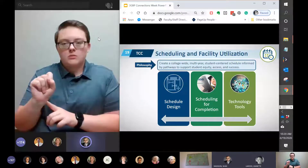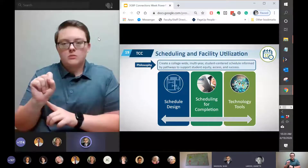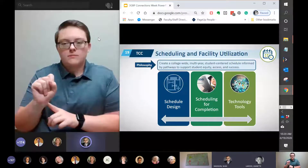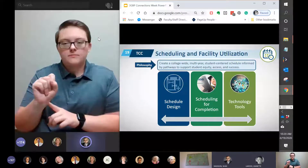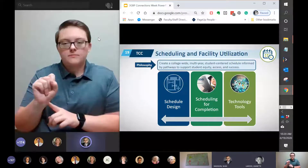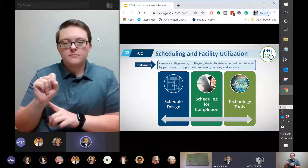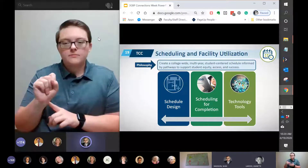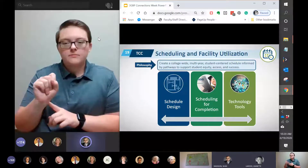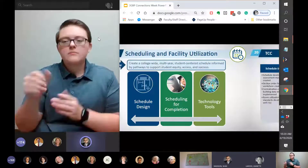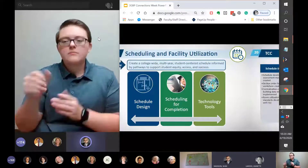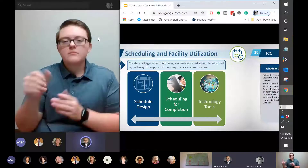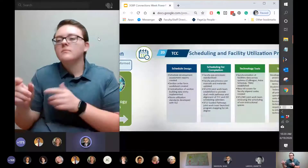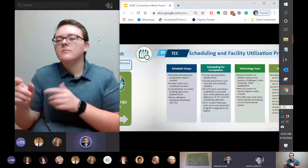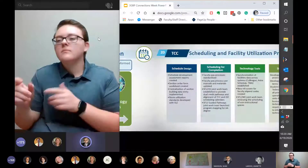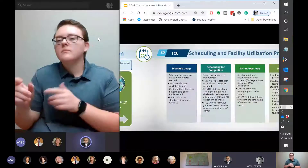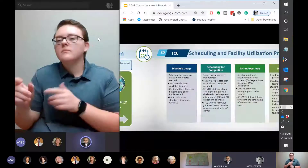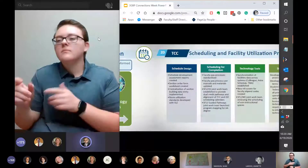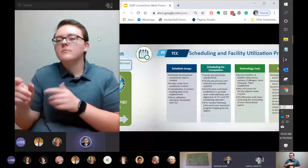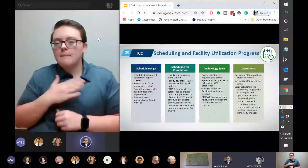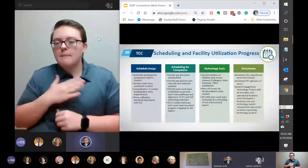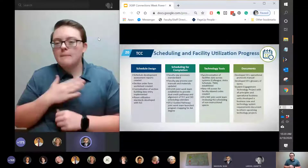Go to the next slide, please.